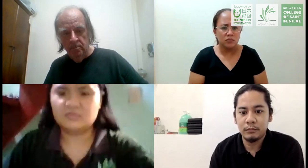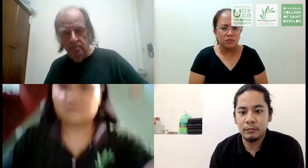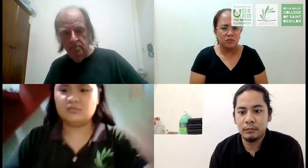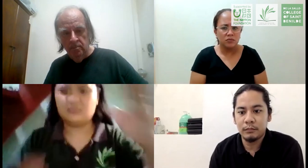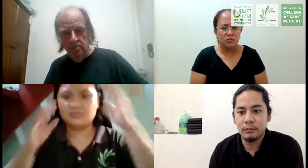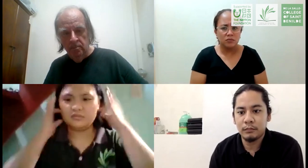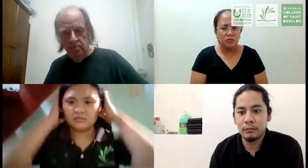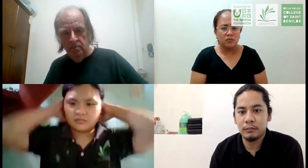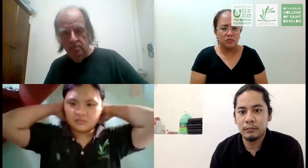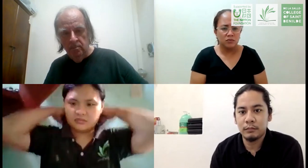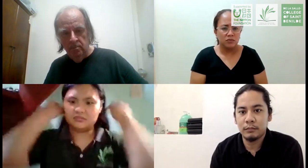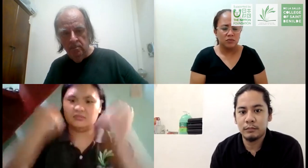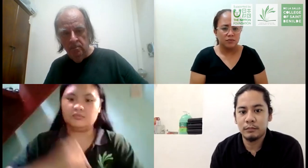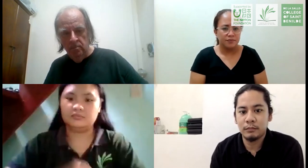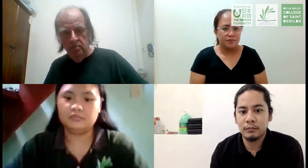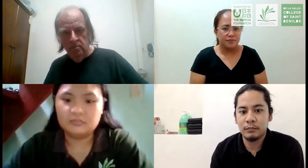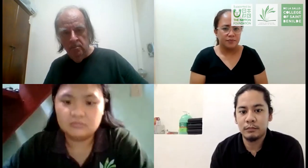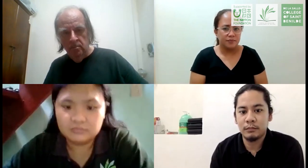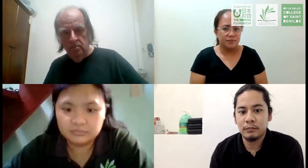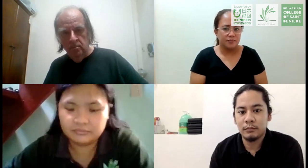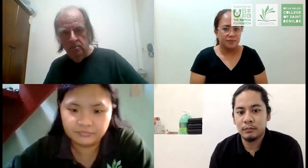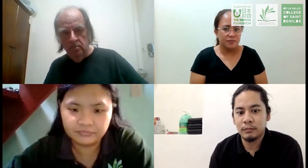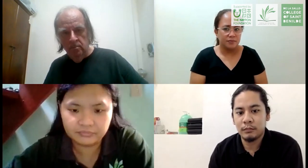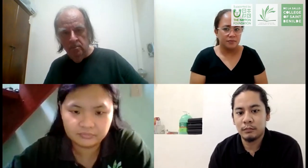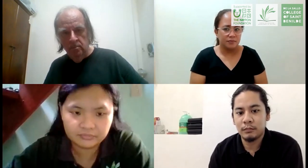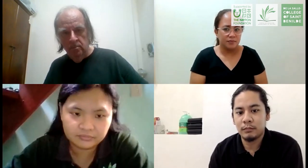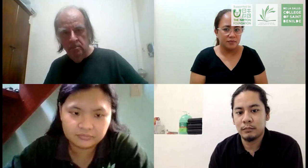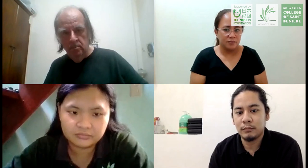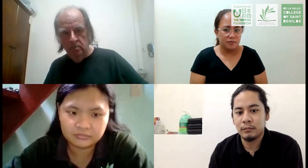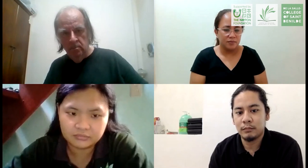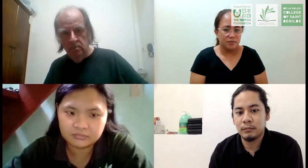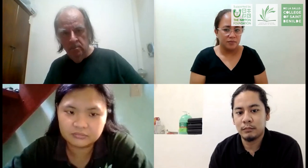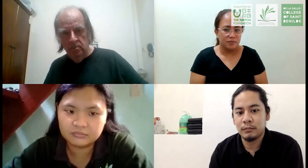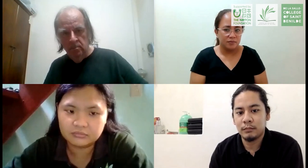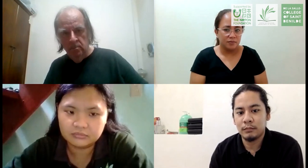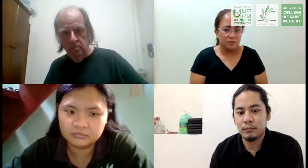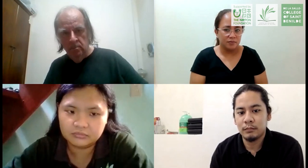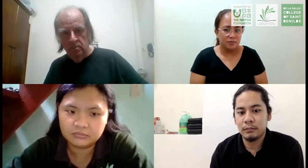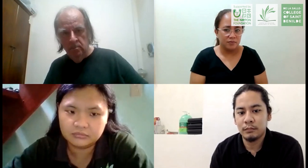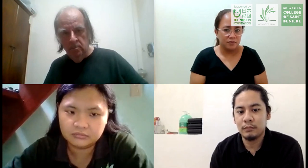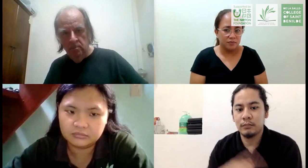With one sign. It's one sign.